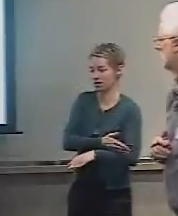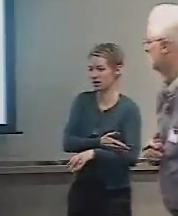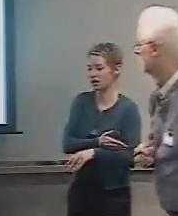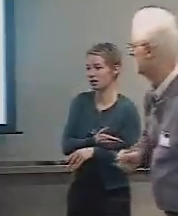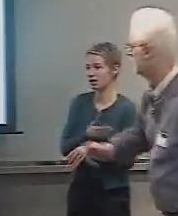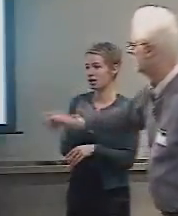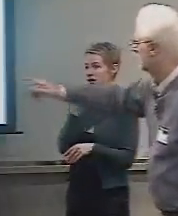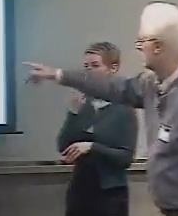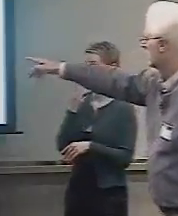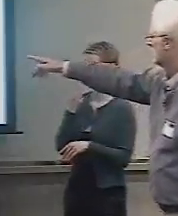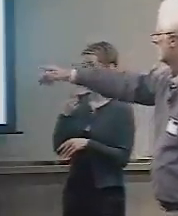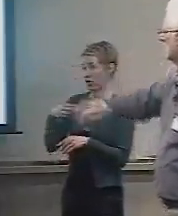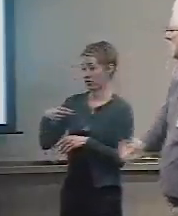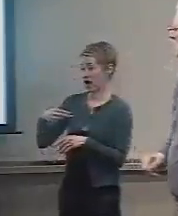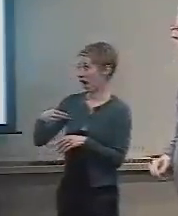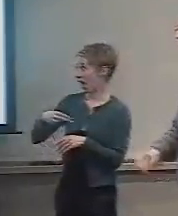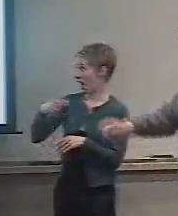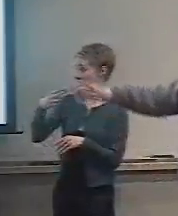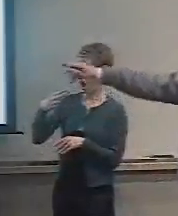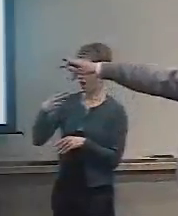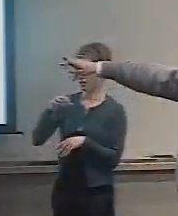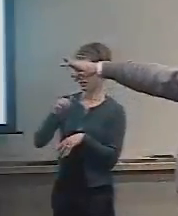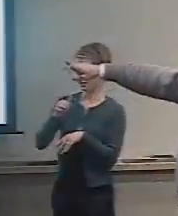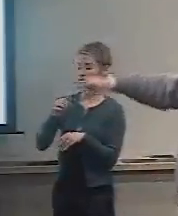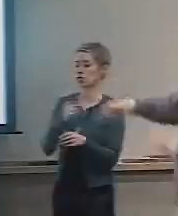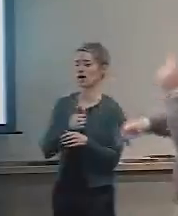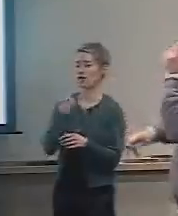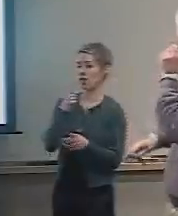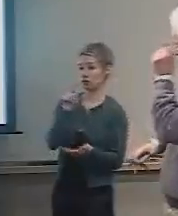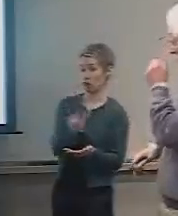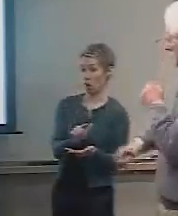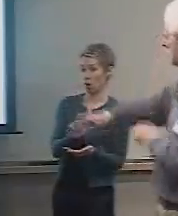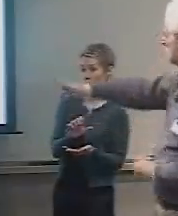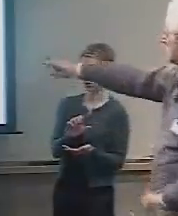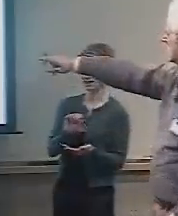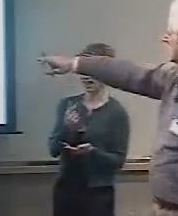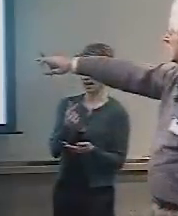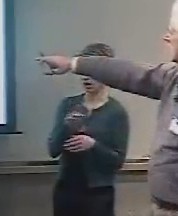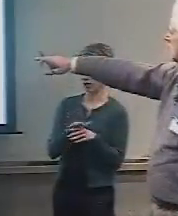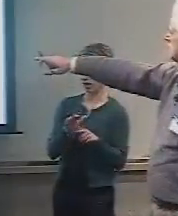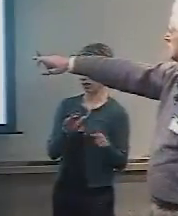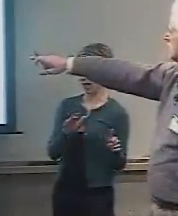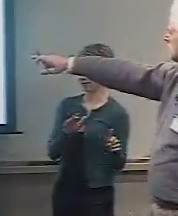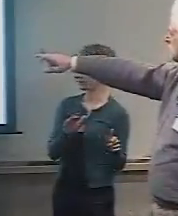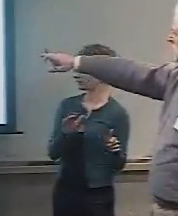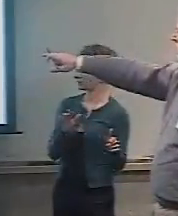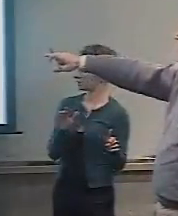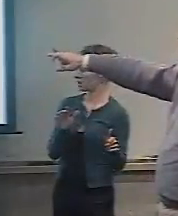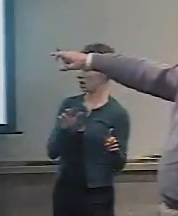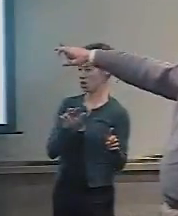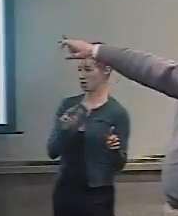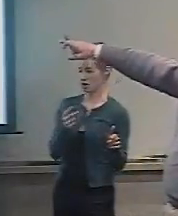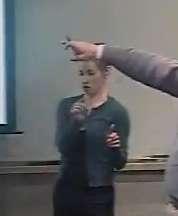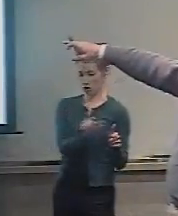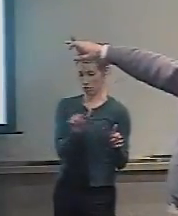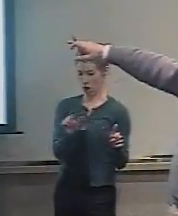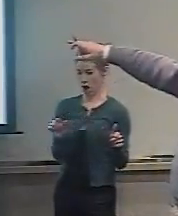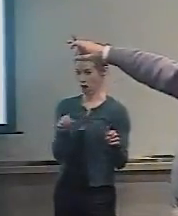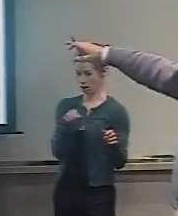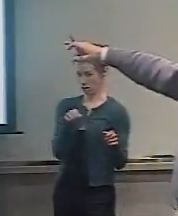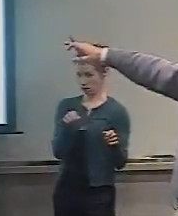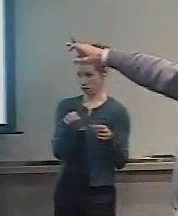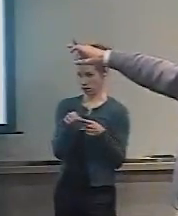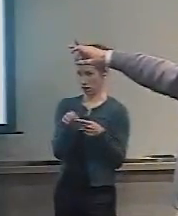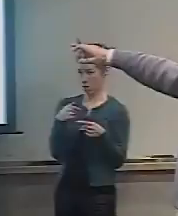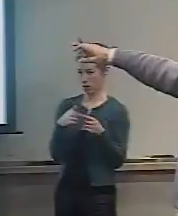high setting over here, or excuse me, for the low setting, which is the 3rd bar over, we got up to about